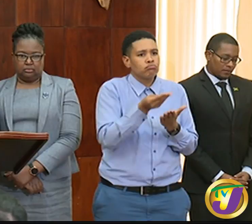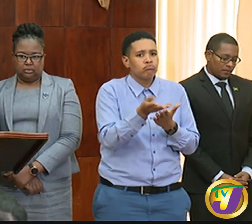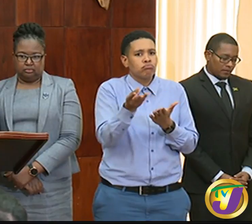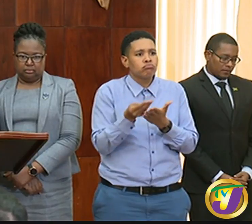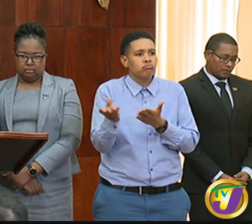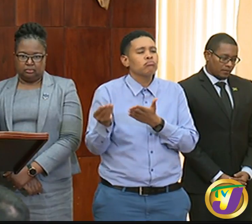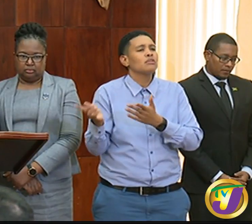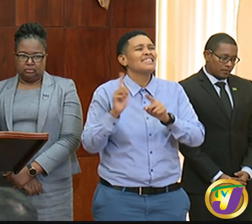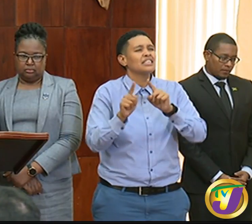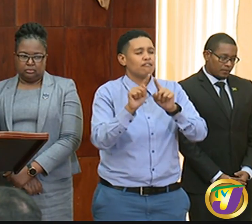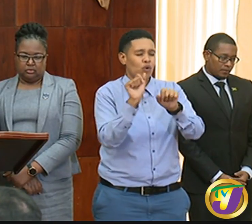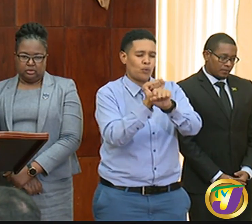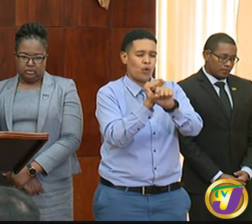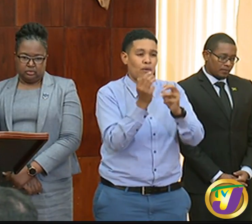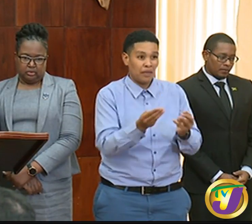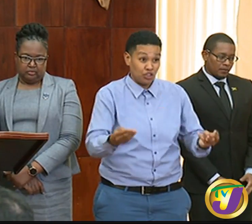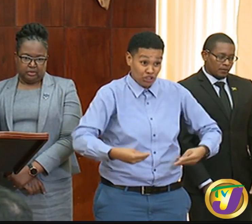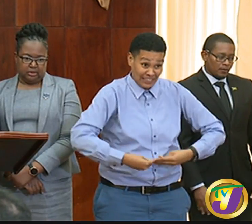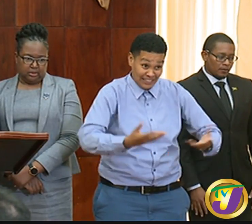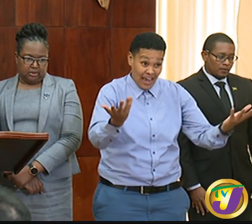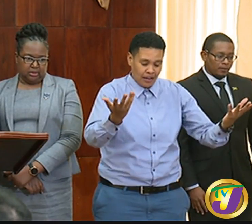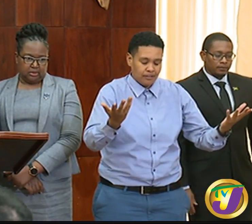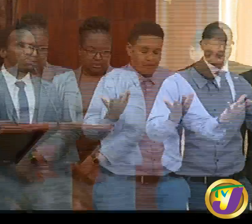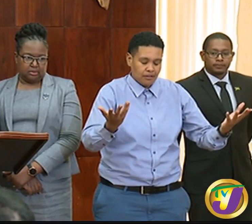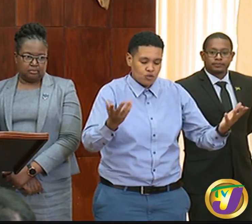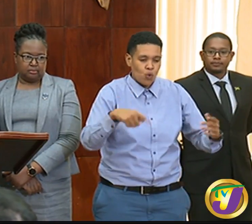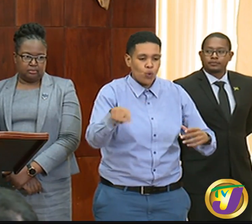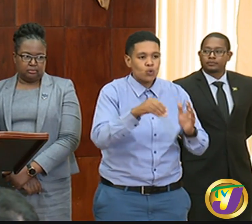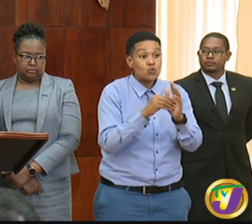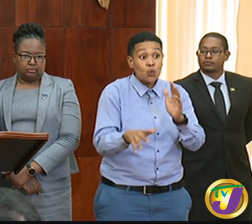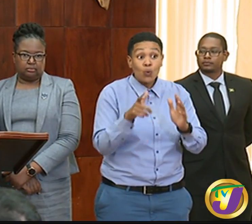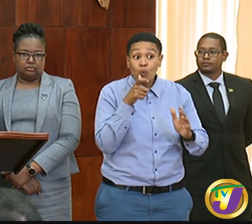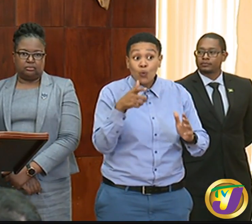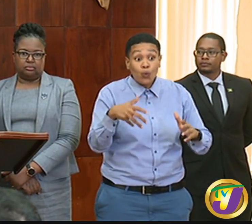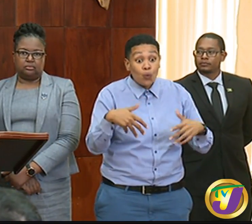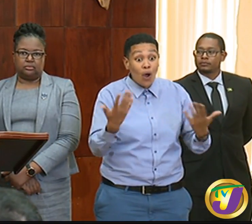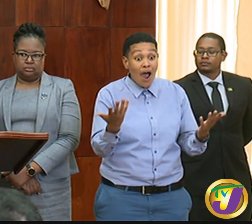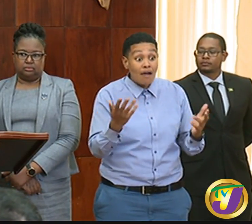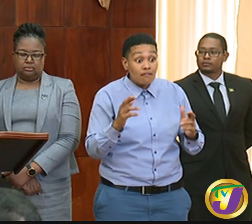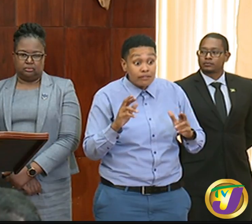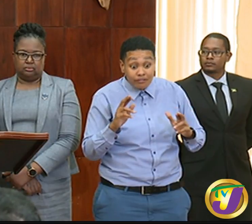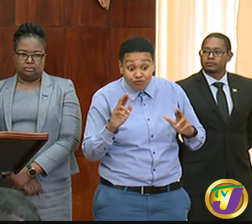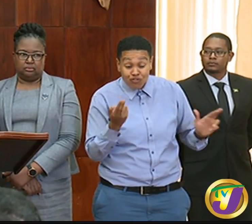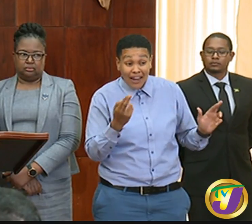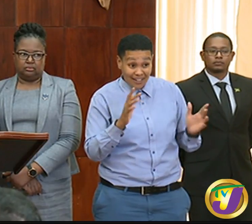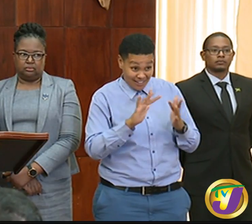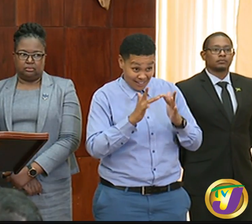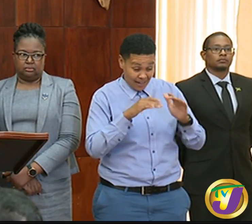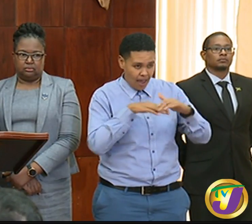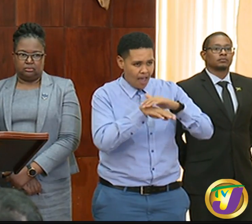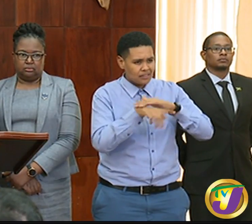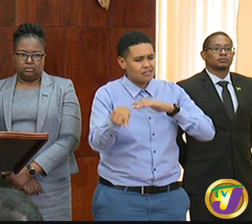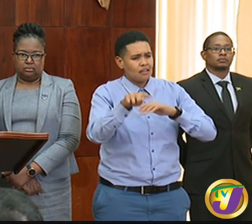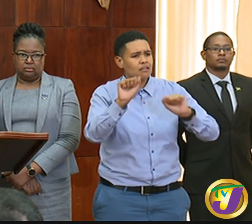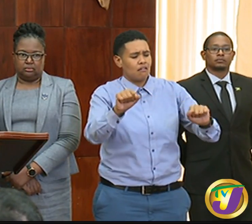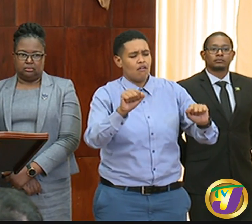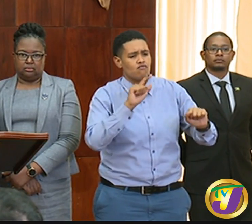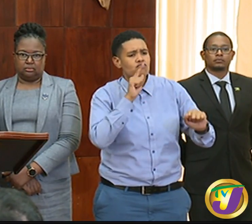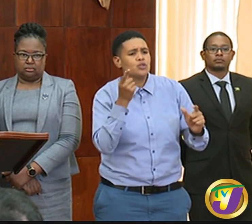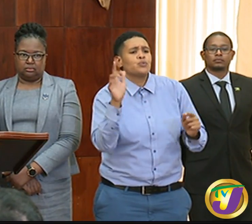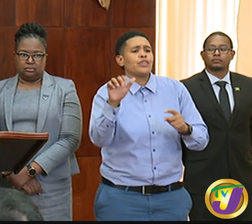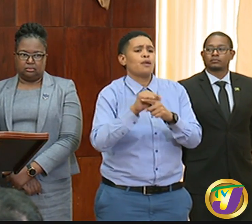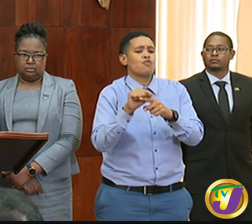copies of different work material, so that those students who do not have readily internet access, that they can also be able to